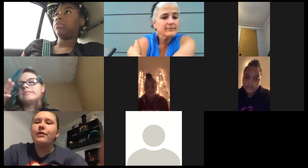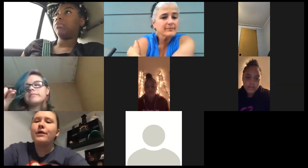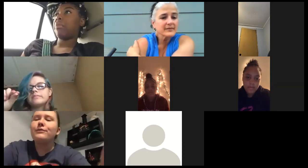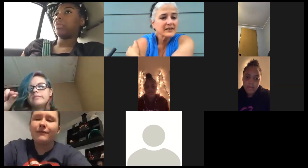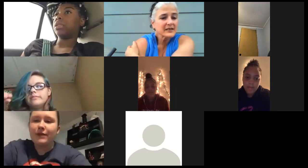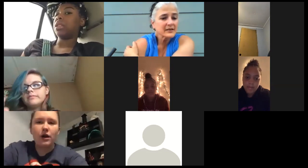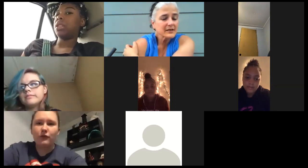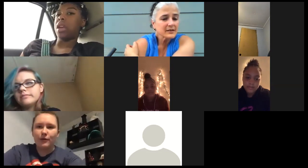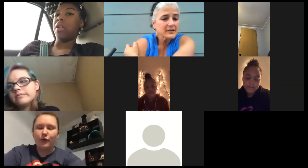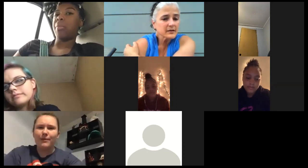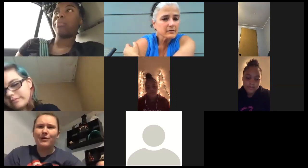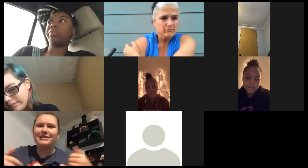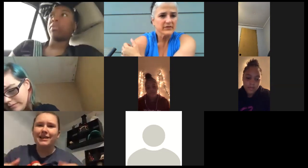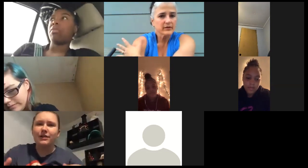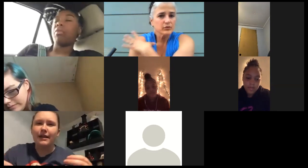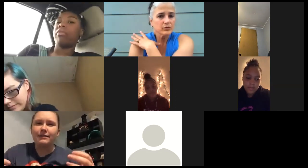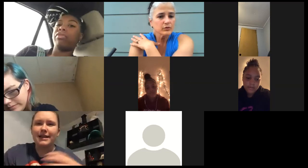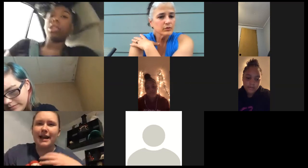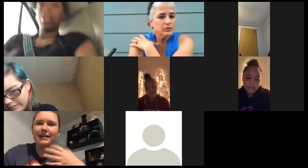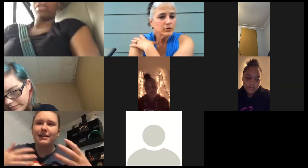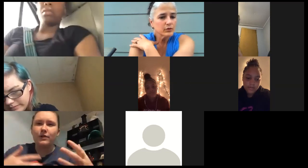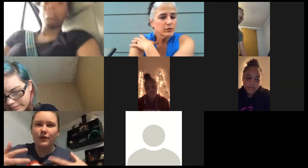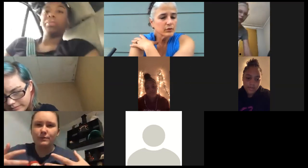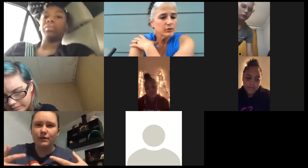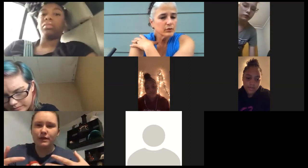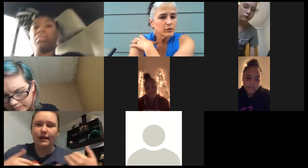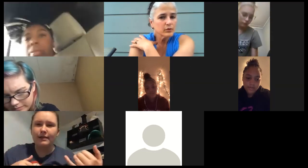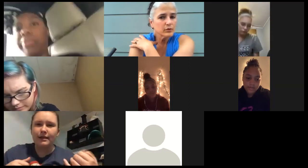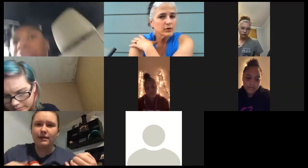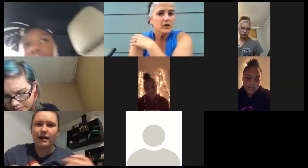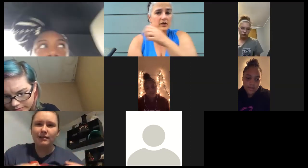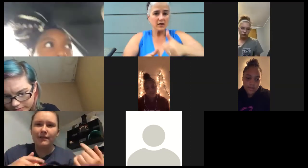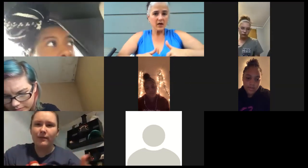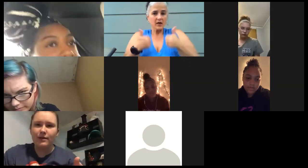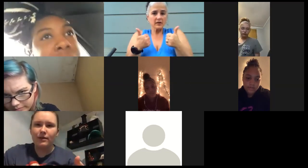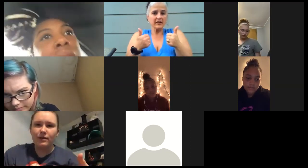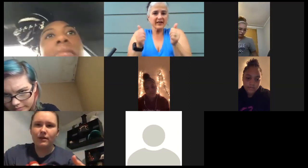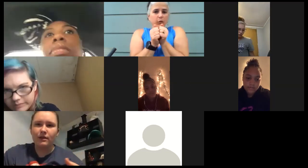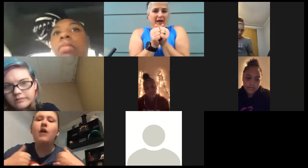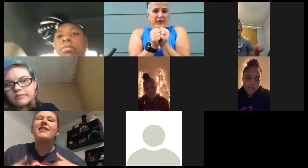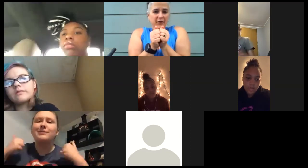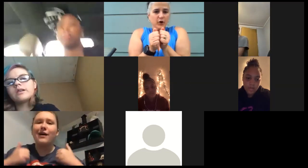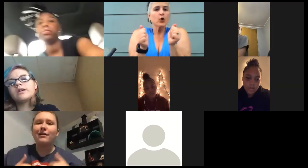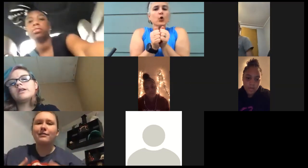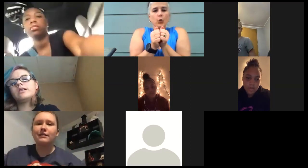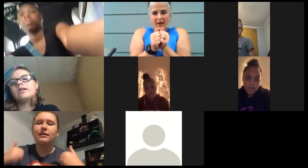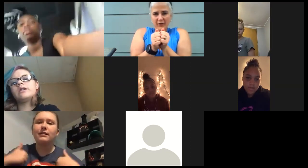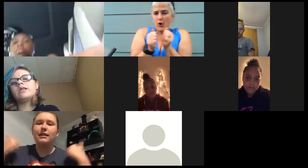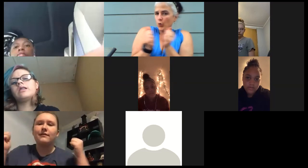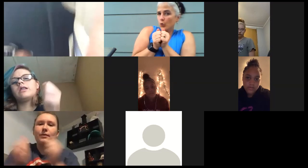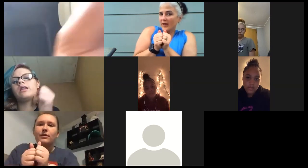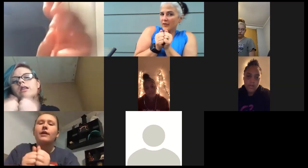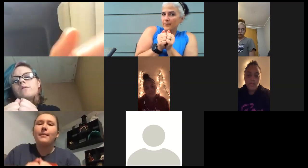know that we've gone over it before, but what is like saying that I live with this person? Like I live with. Live with. I thought.